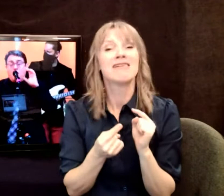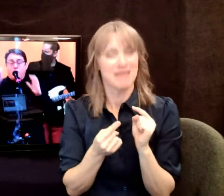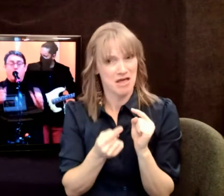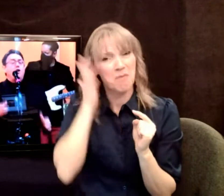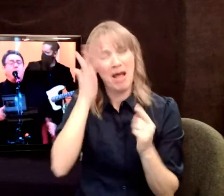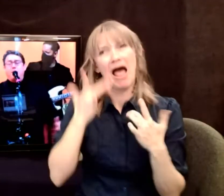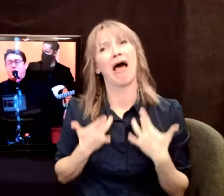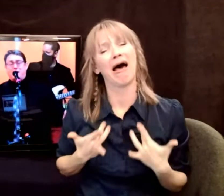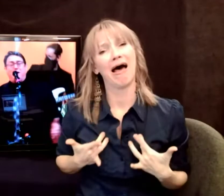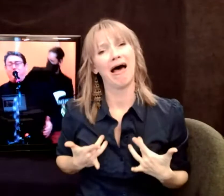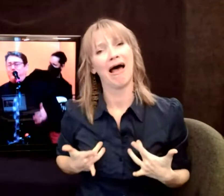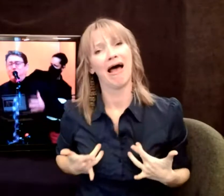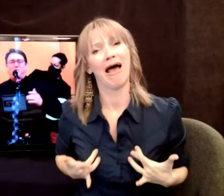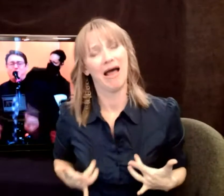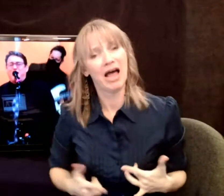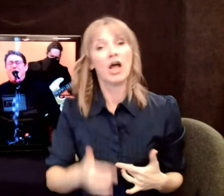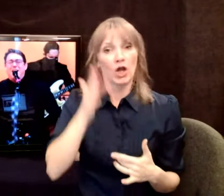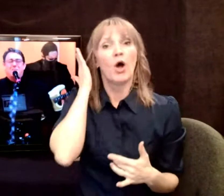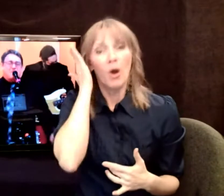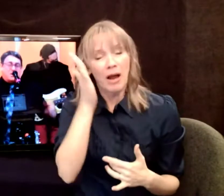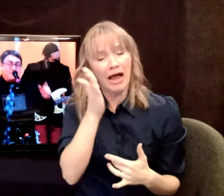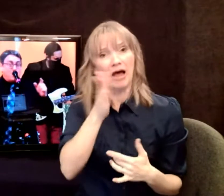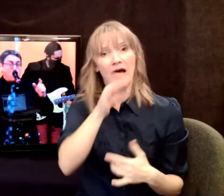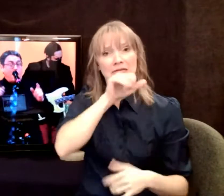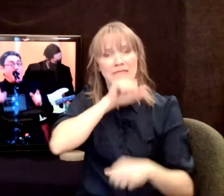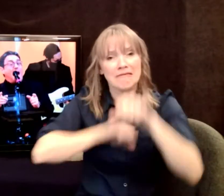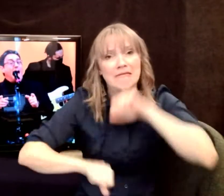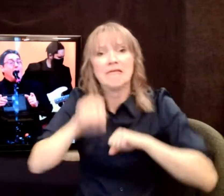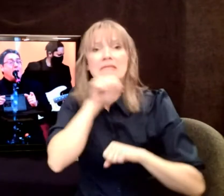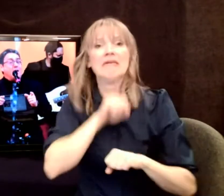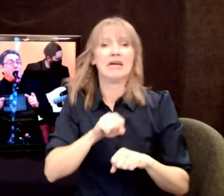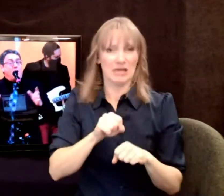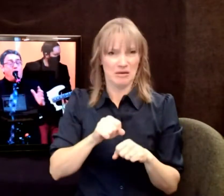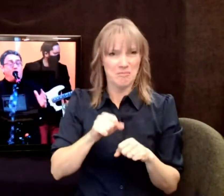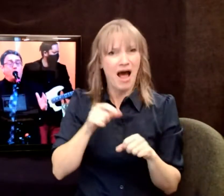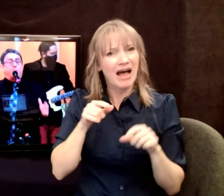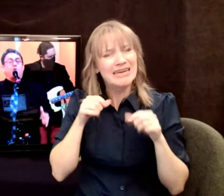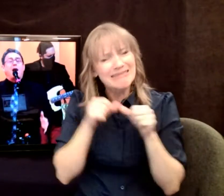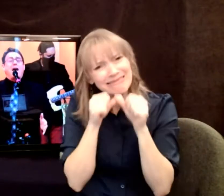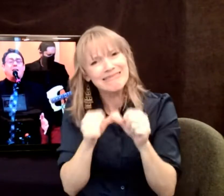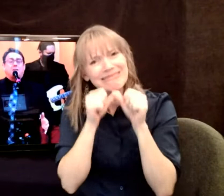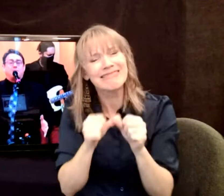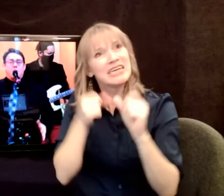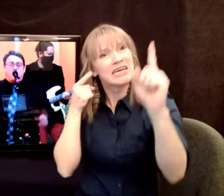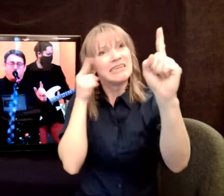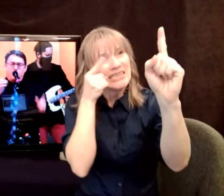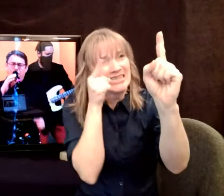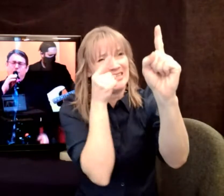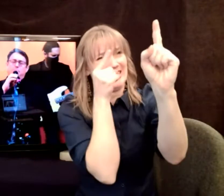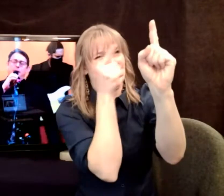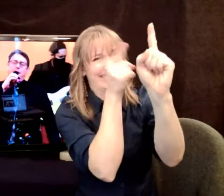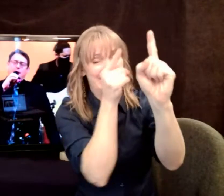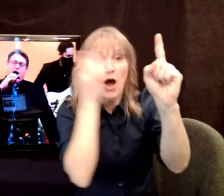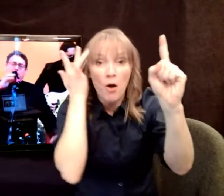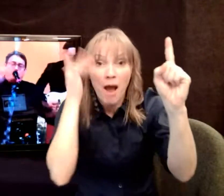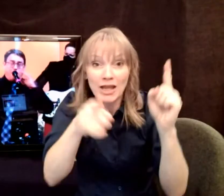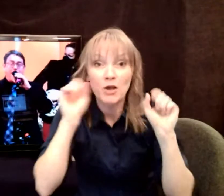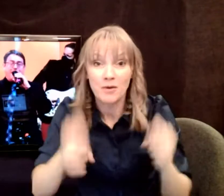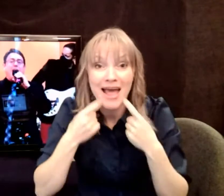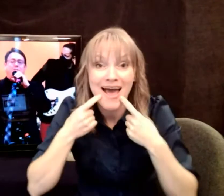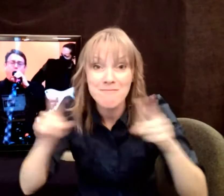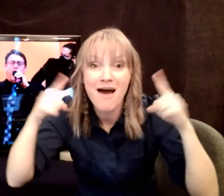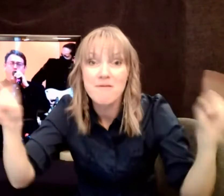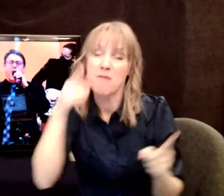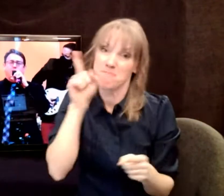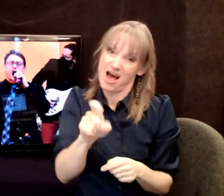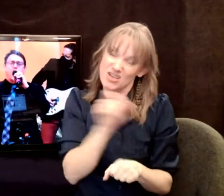rain. You're gonna make it if you try. Keep your eye on the prize. 'Cause you can make it. You might